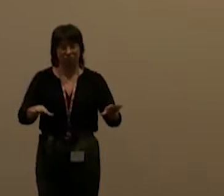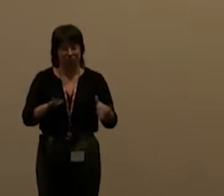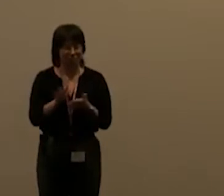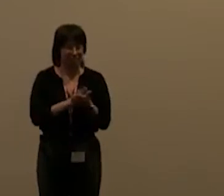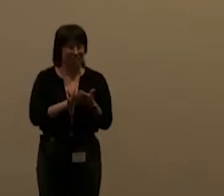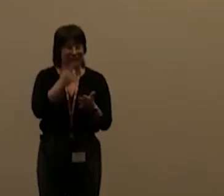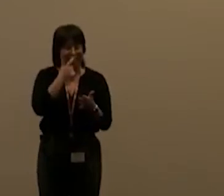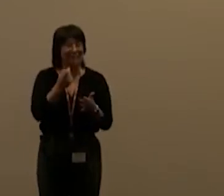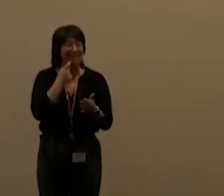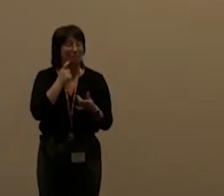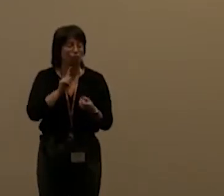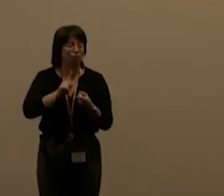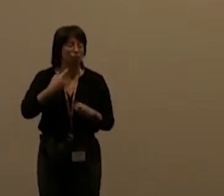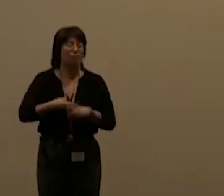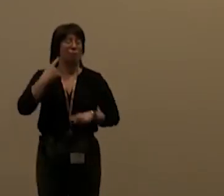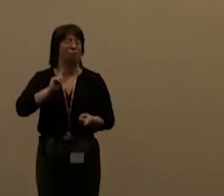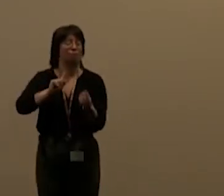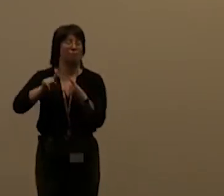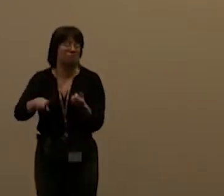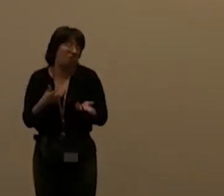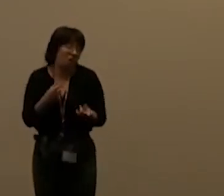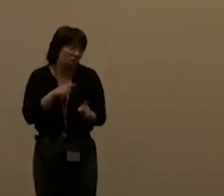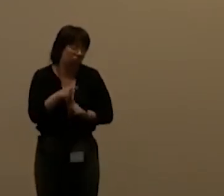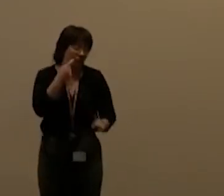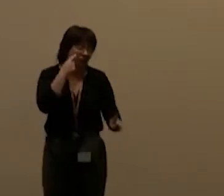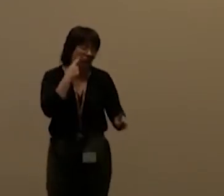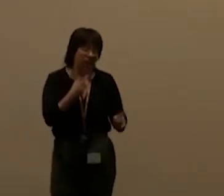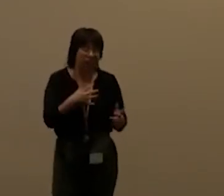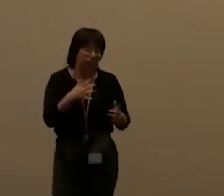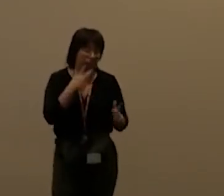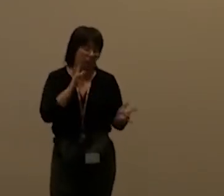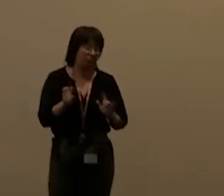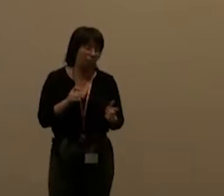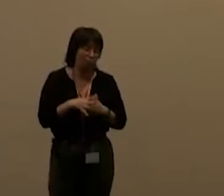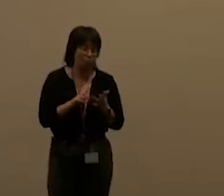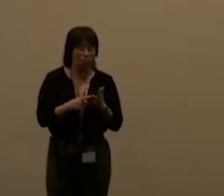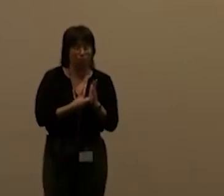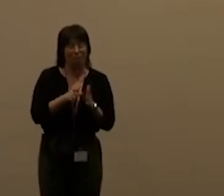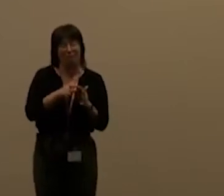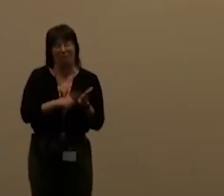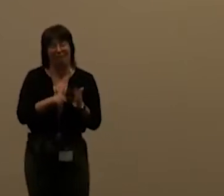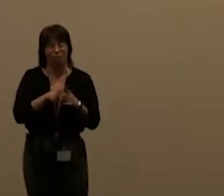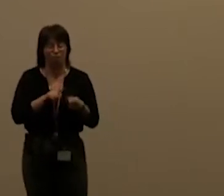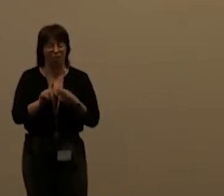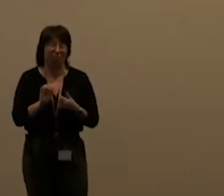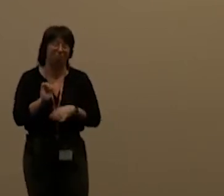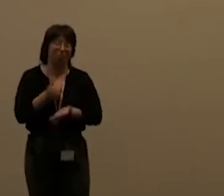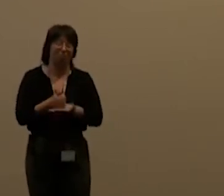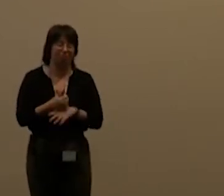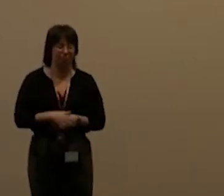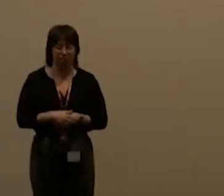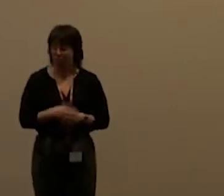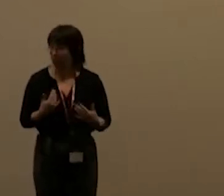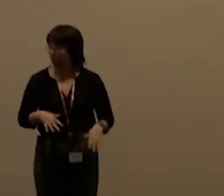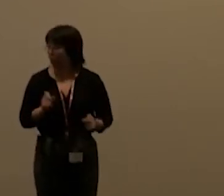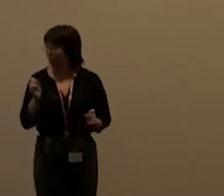easily make this app responsive. So I don't know, let's try. Just let's test out Wordle while we're here. I'm waiting on that solution to install. So, oh